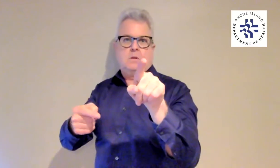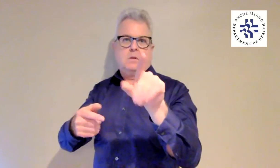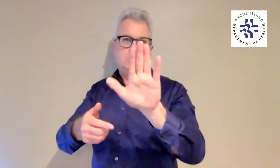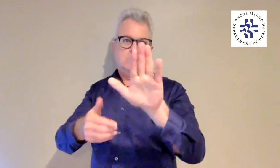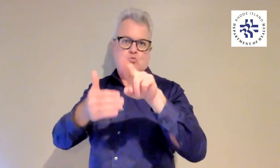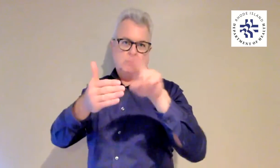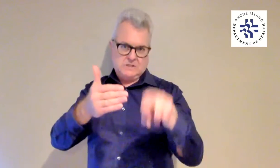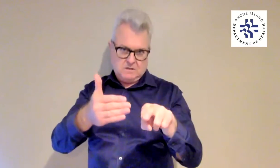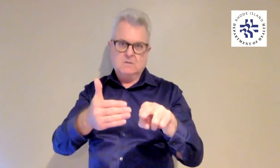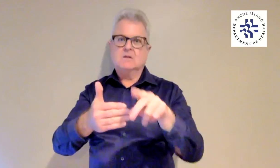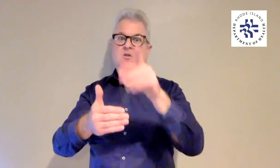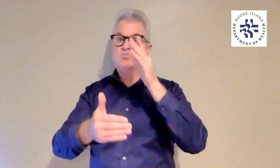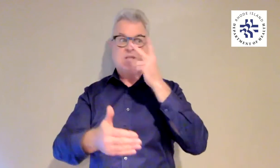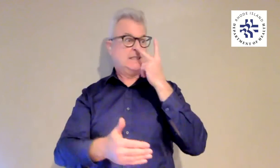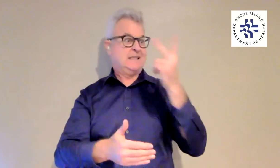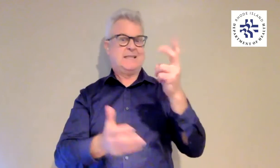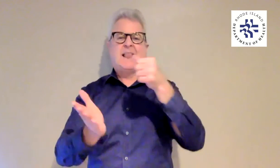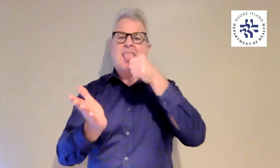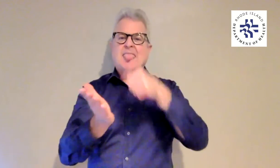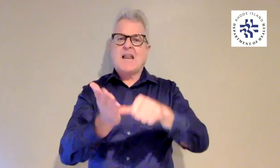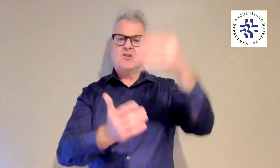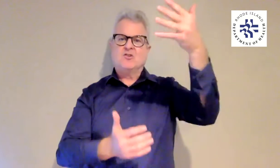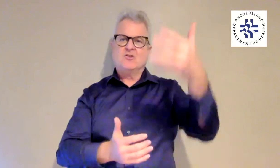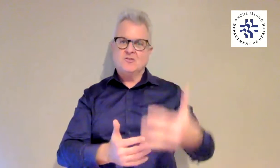link, and that will take you to your results.